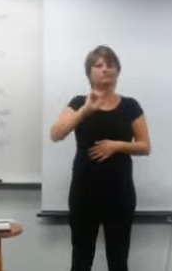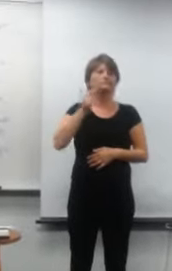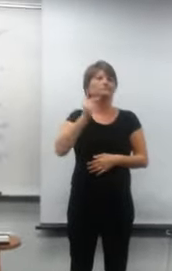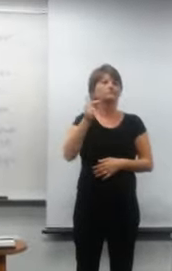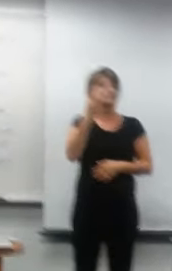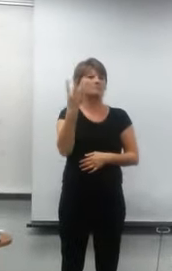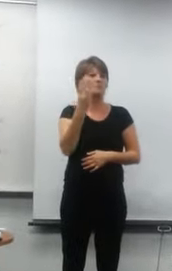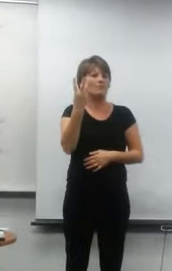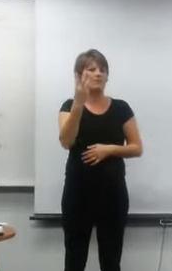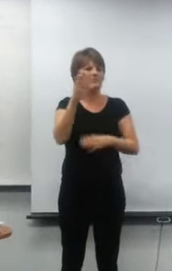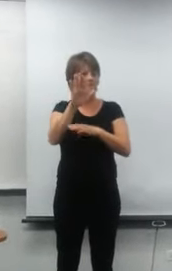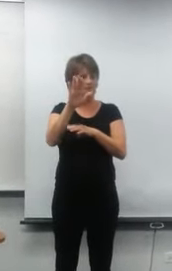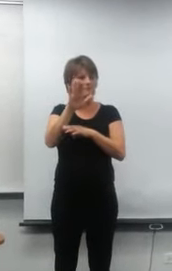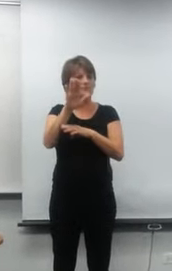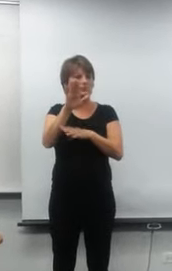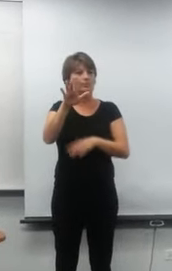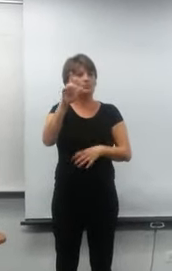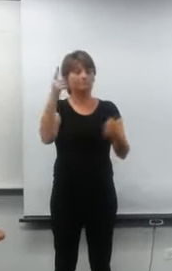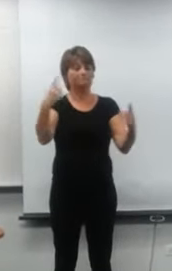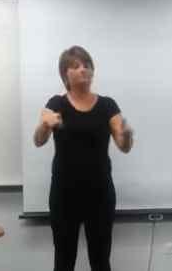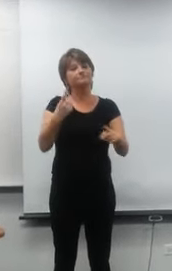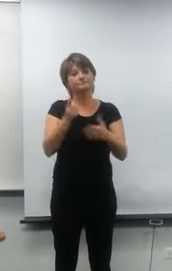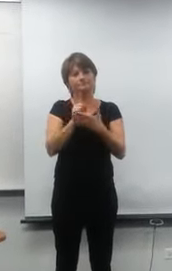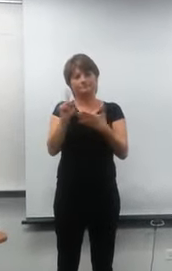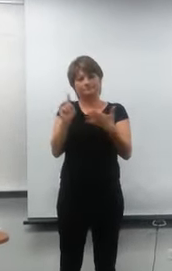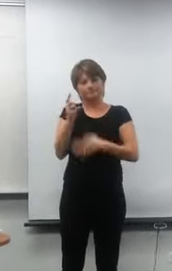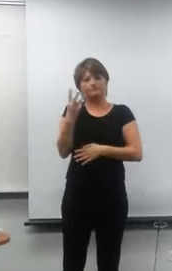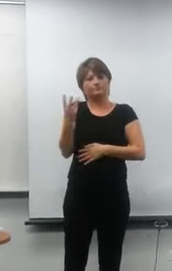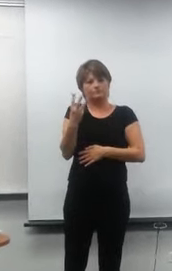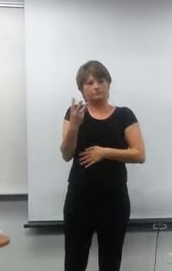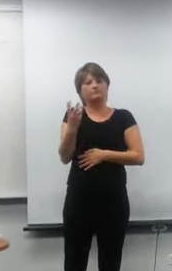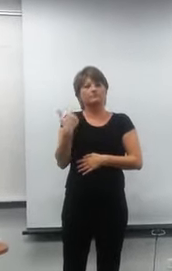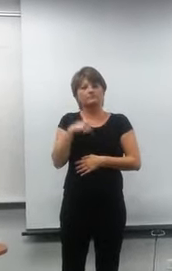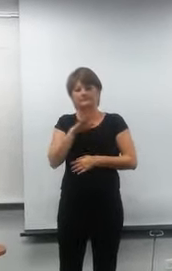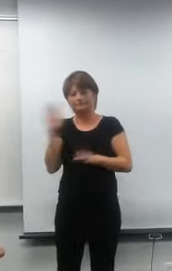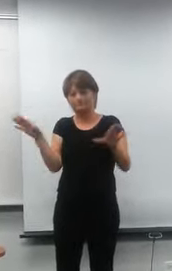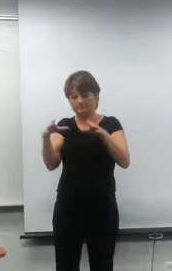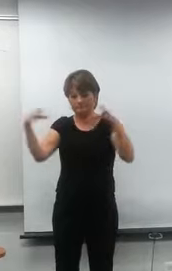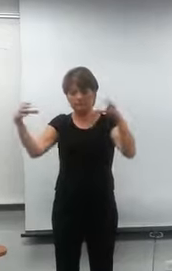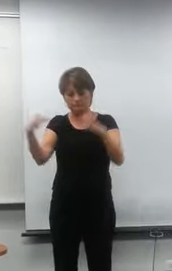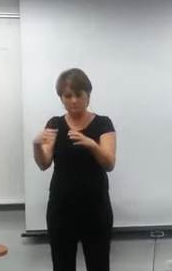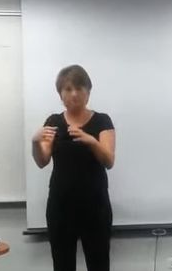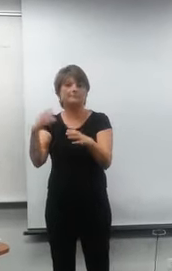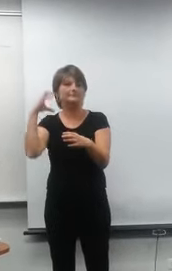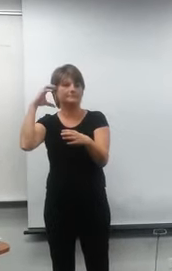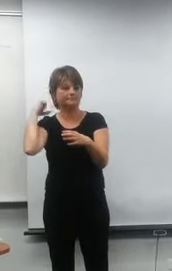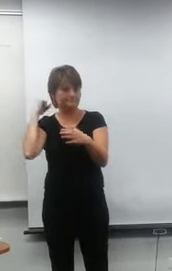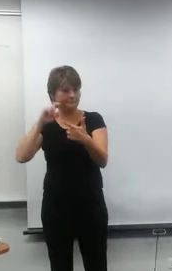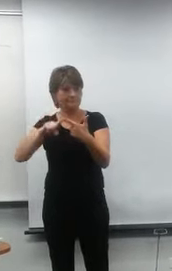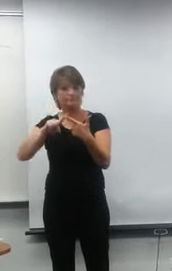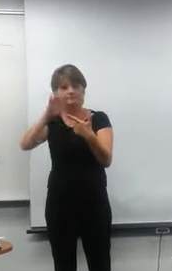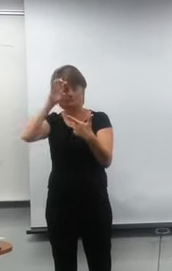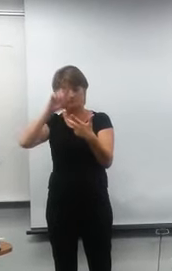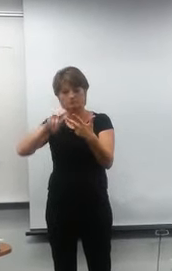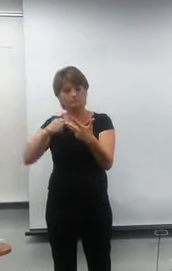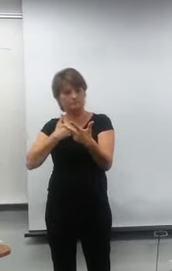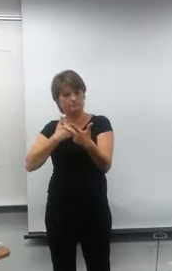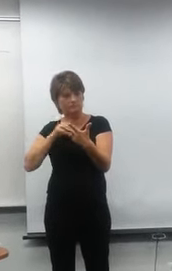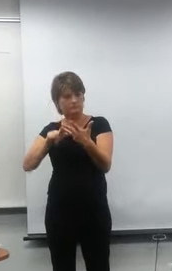so we decided that Wednesday afternoon, there was a meeting. This past Wednesday, we all sat down together, Peter,